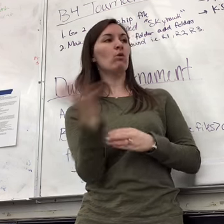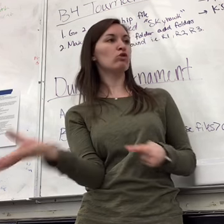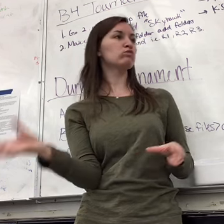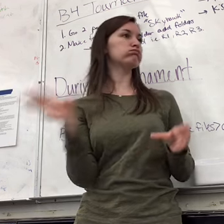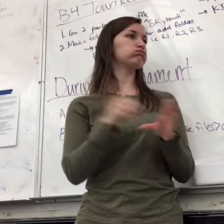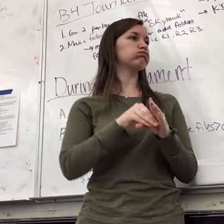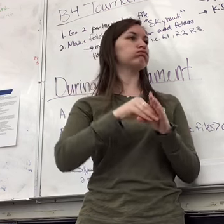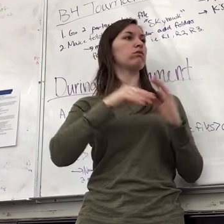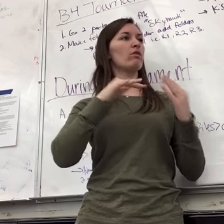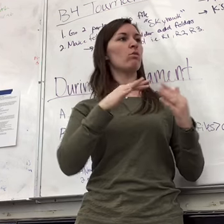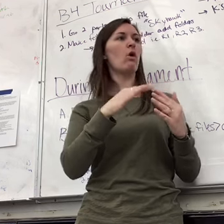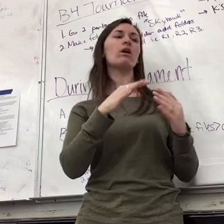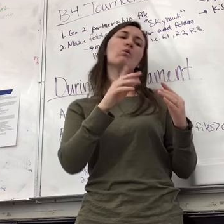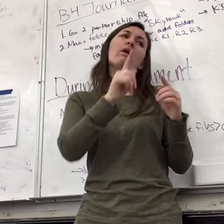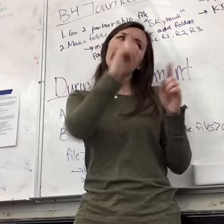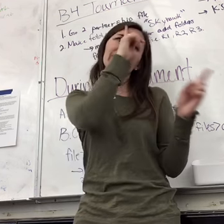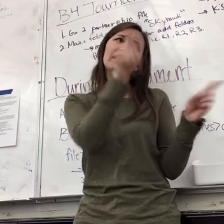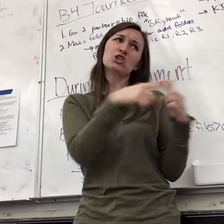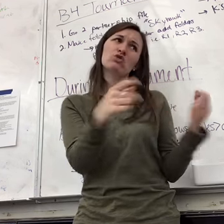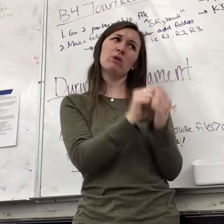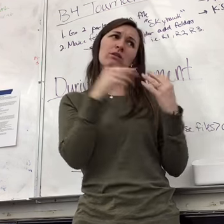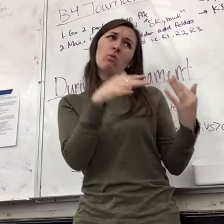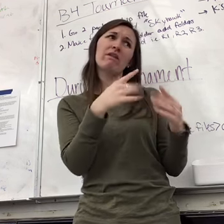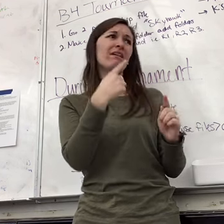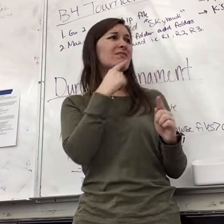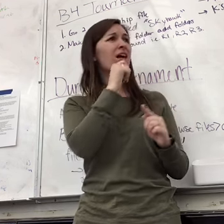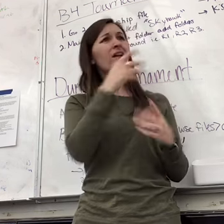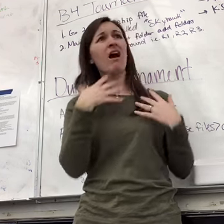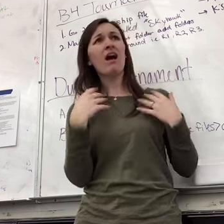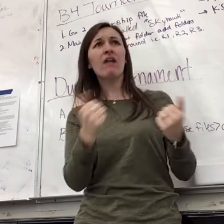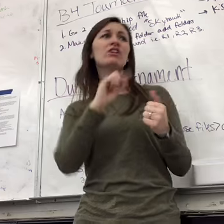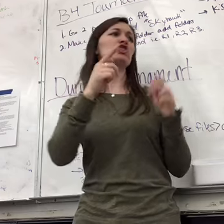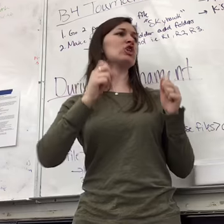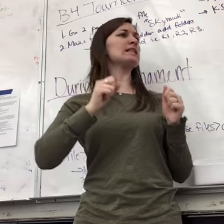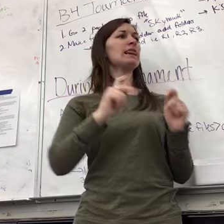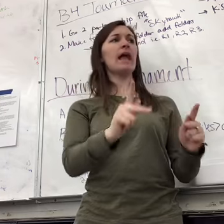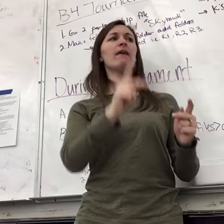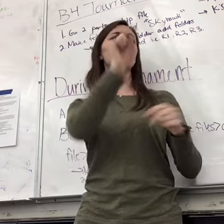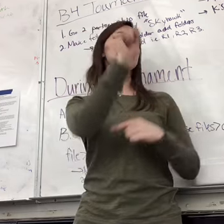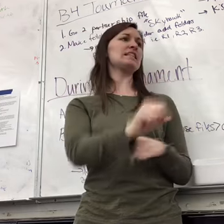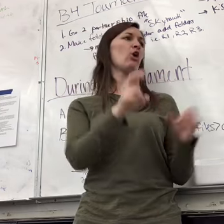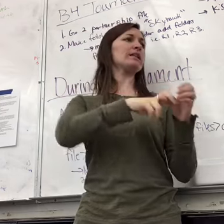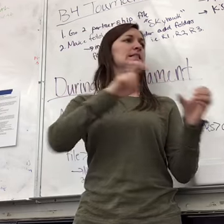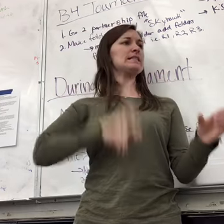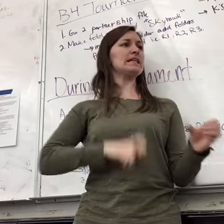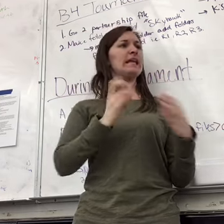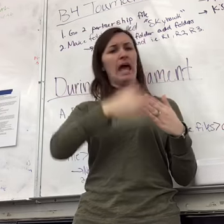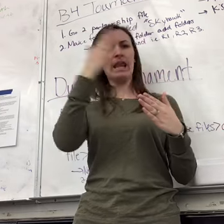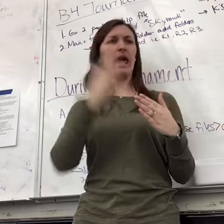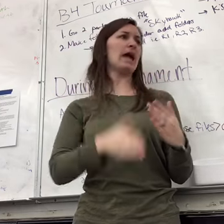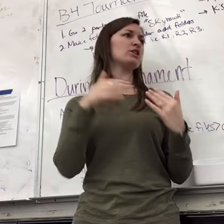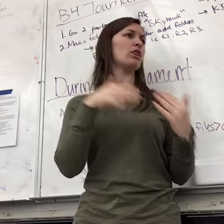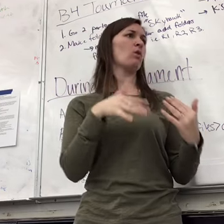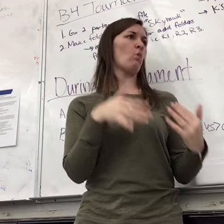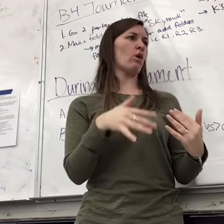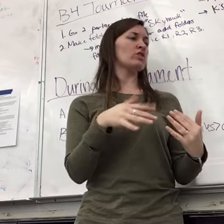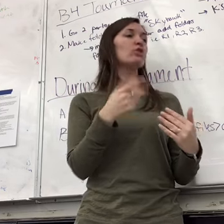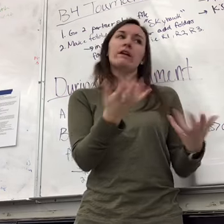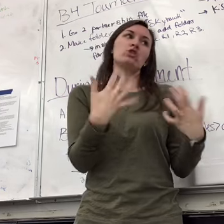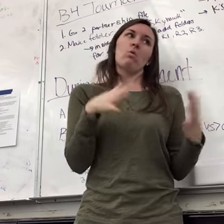healthy because we're literally all dying, and they also say just let the South secede, let's end the war. So the major impact of the Copperheads is they're